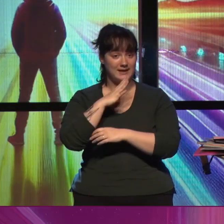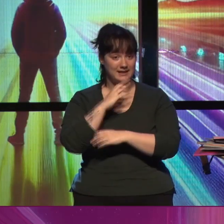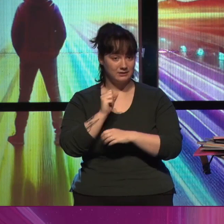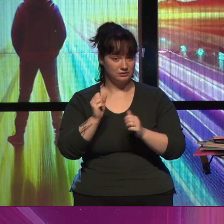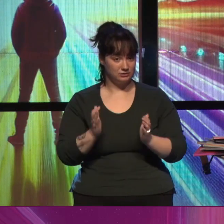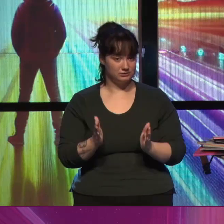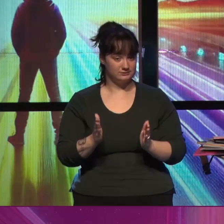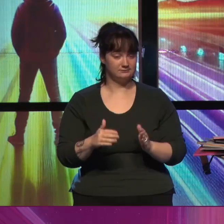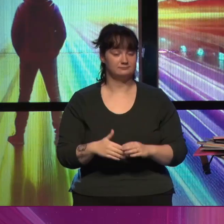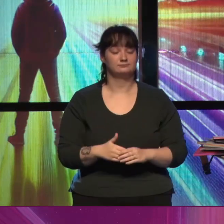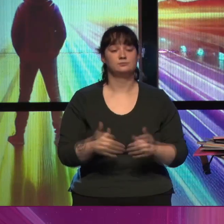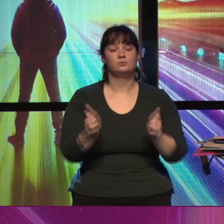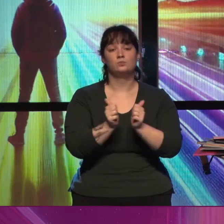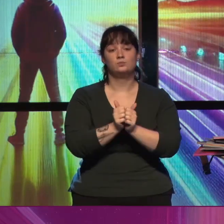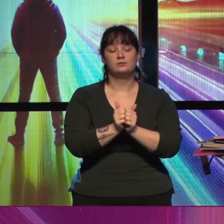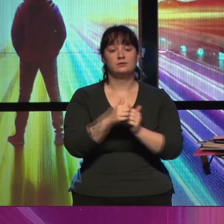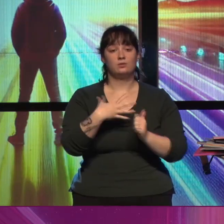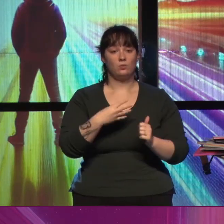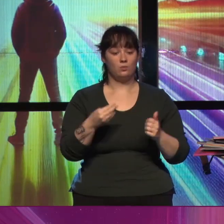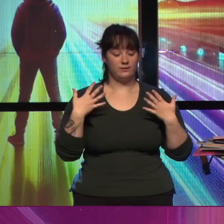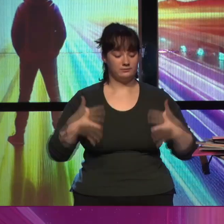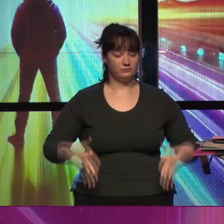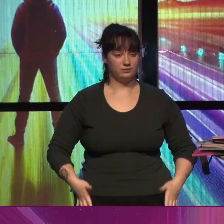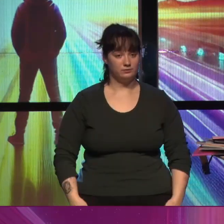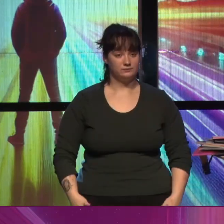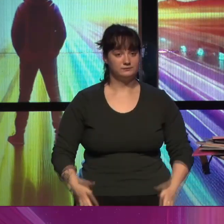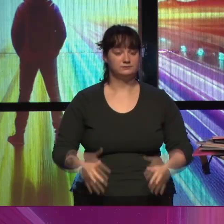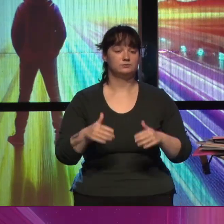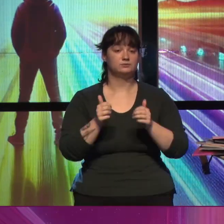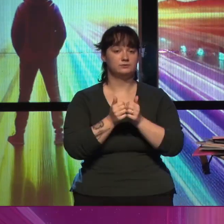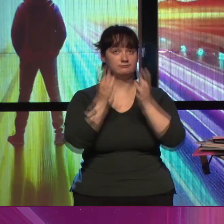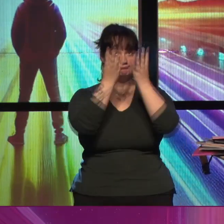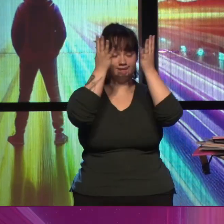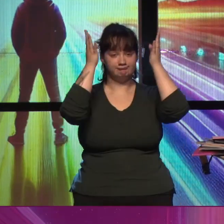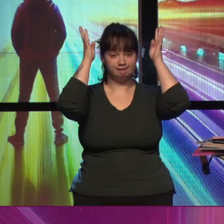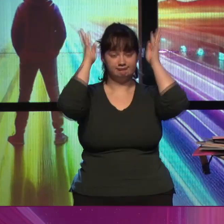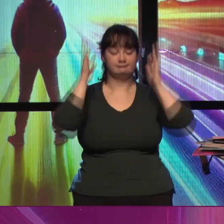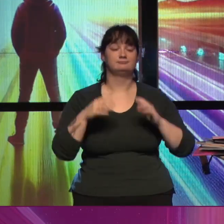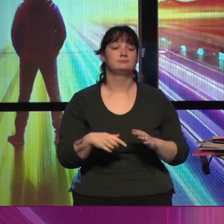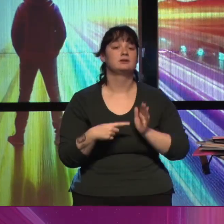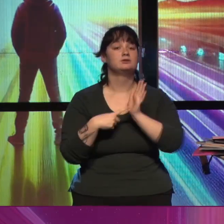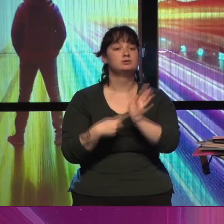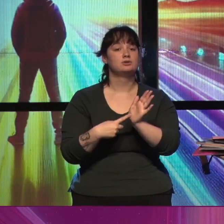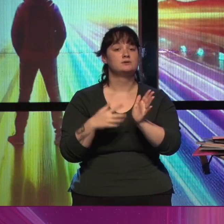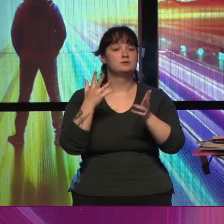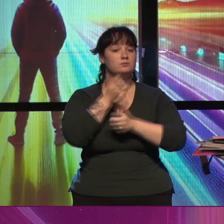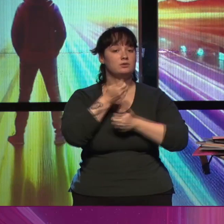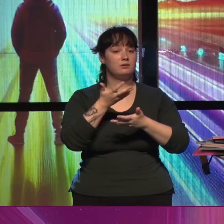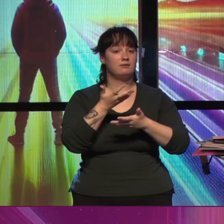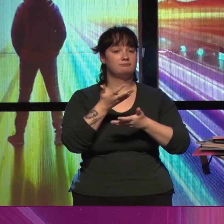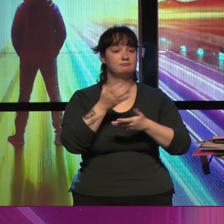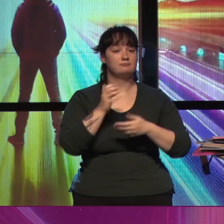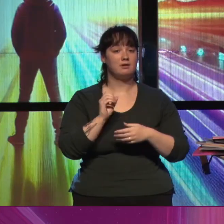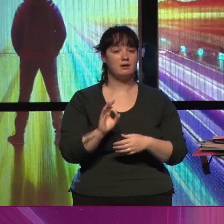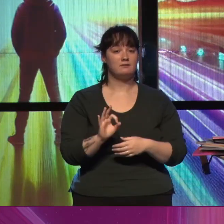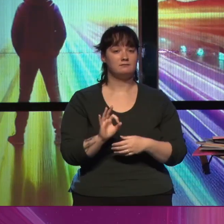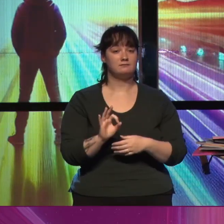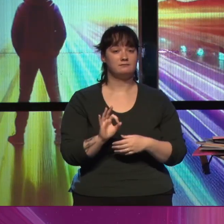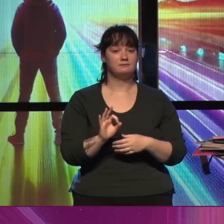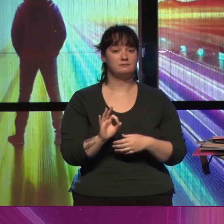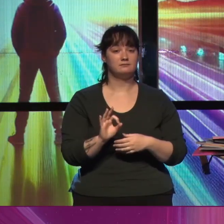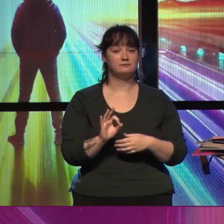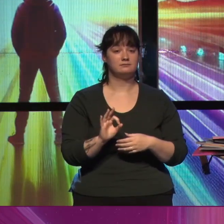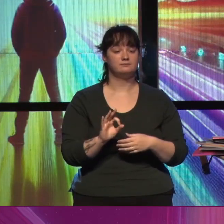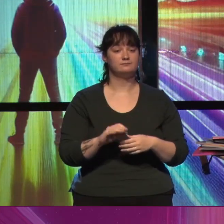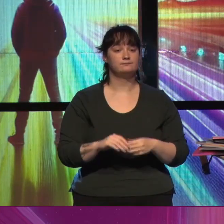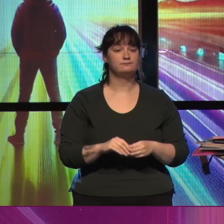dressed in white robes with golden crowns on their heads. This represents the beauty of the 12 tribes of Israel and the 12 apostles, probably what John is kind